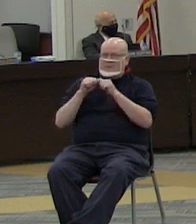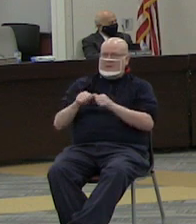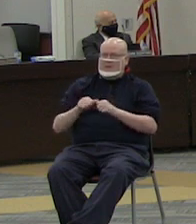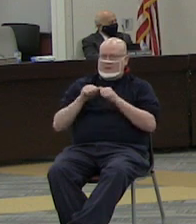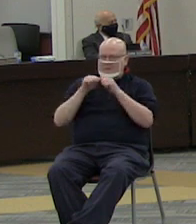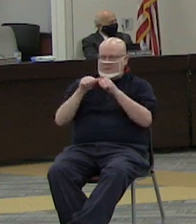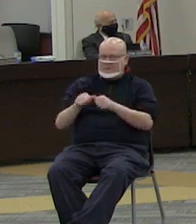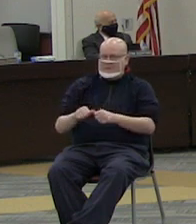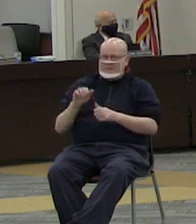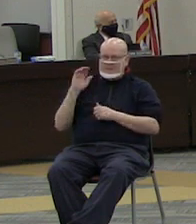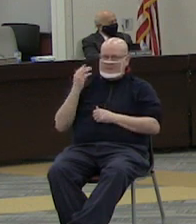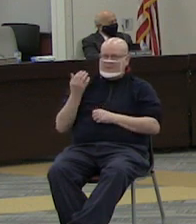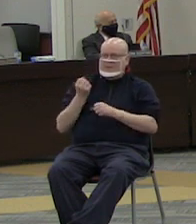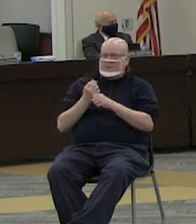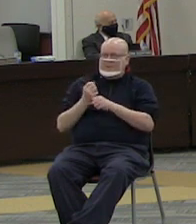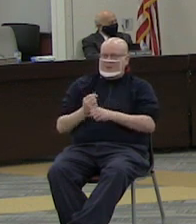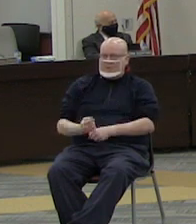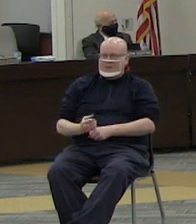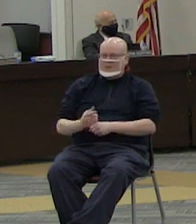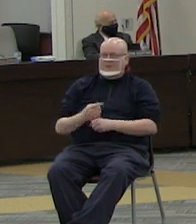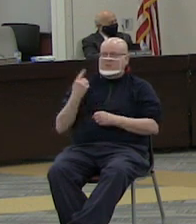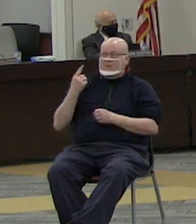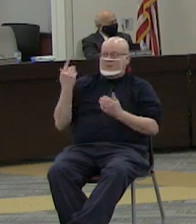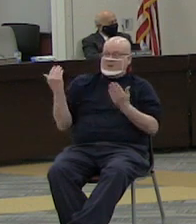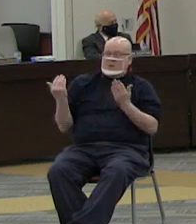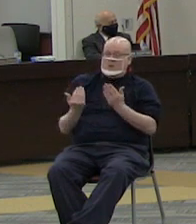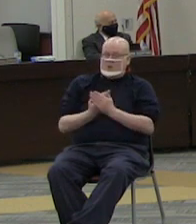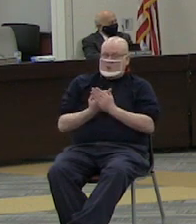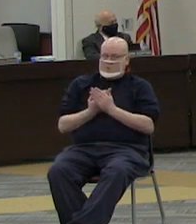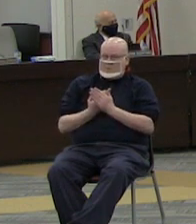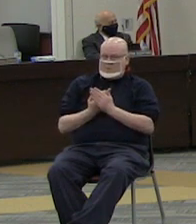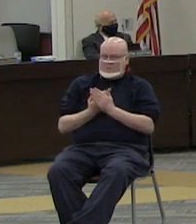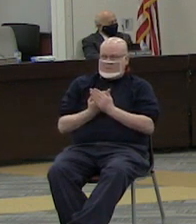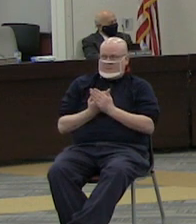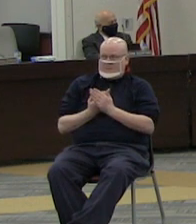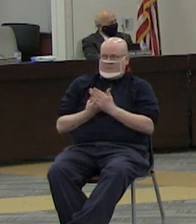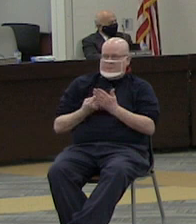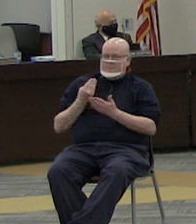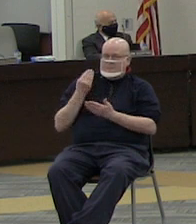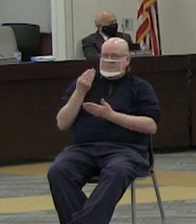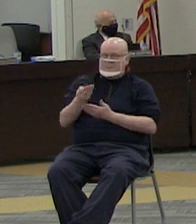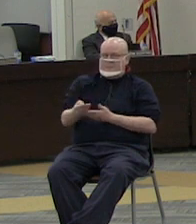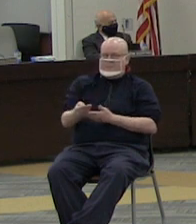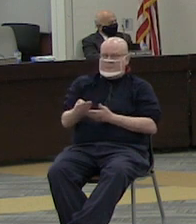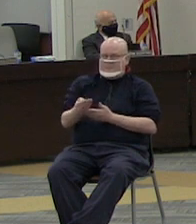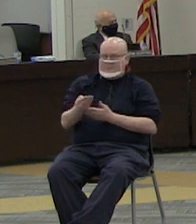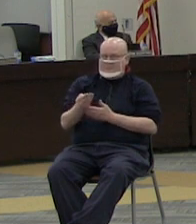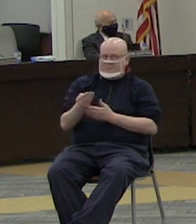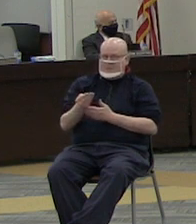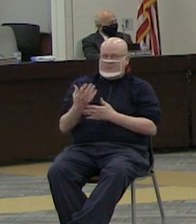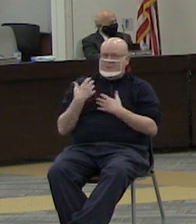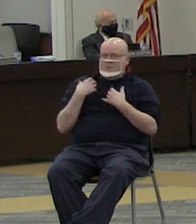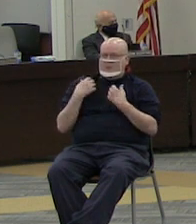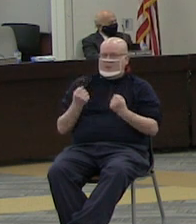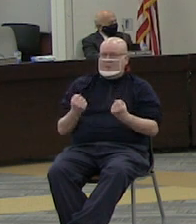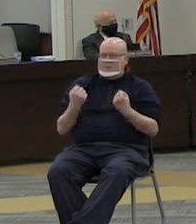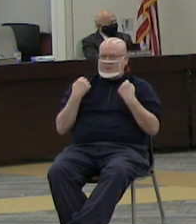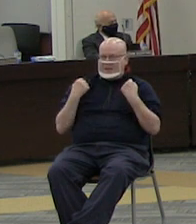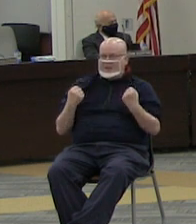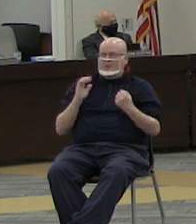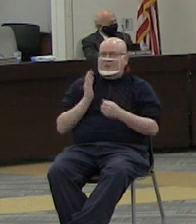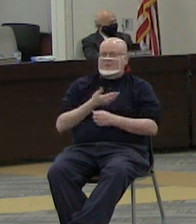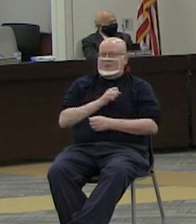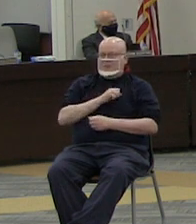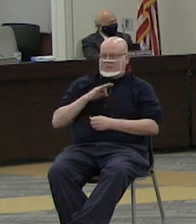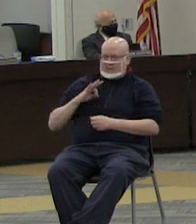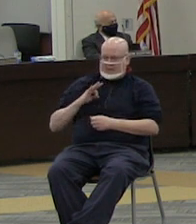seems like it's every year we're doing something new to give to the wellness and health of our staff. And